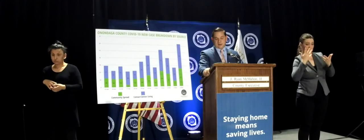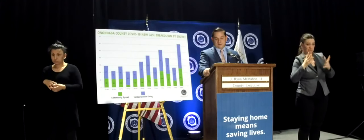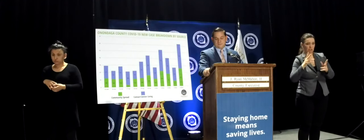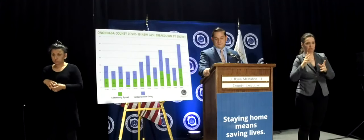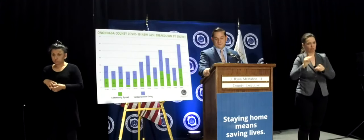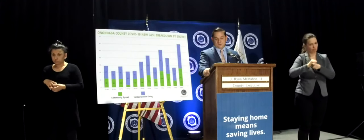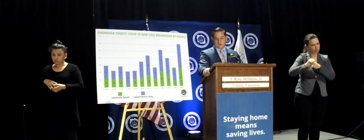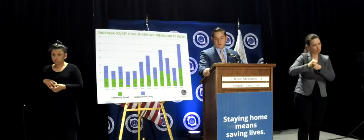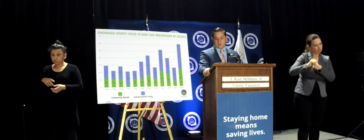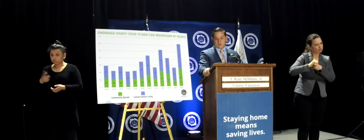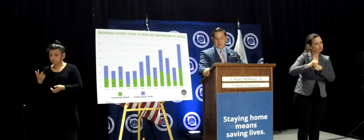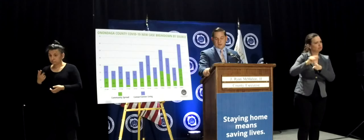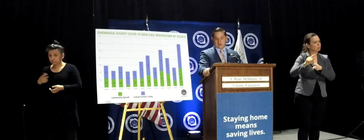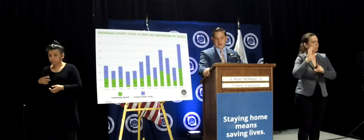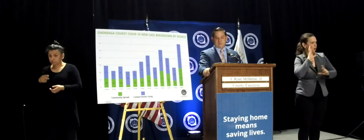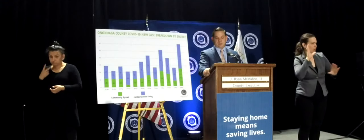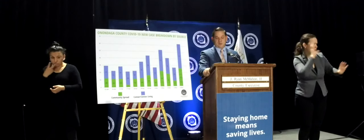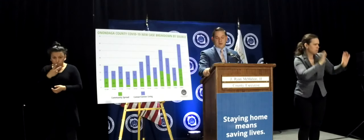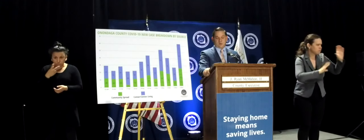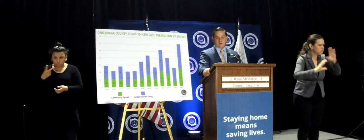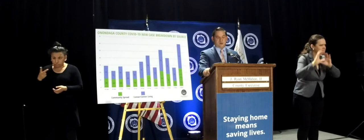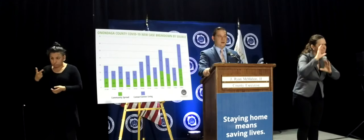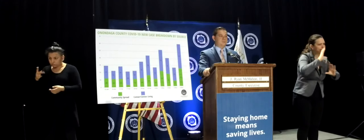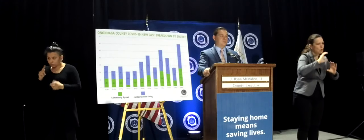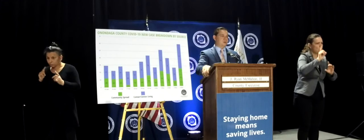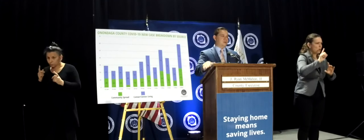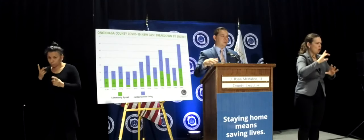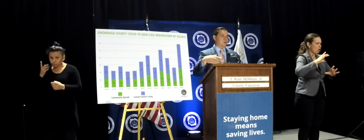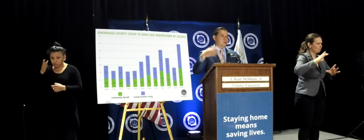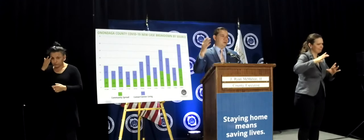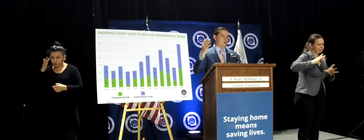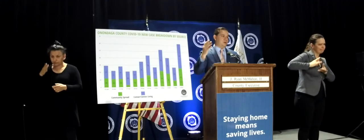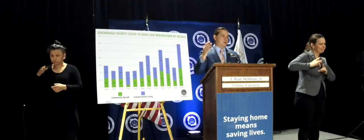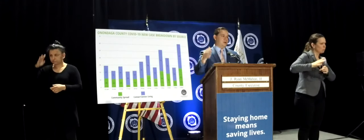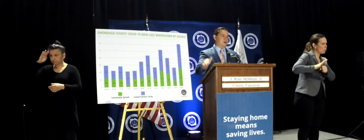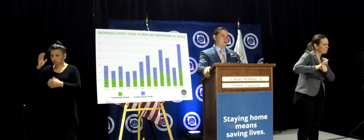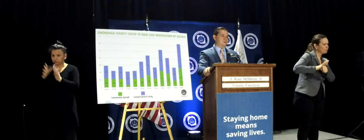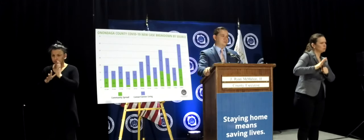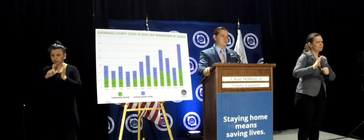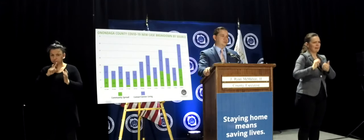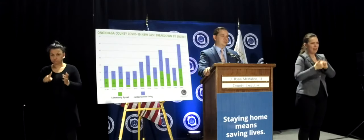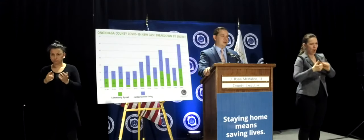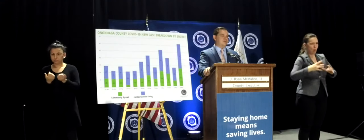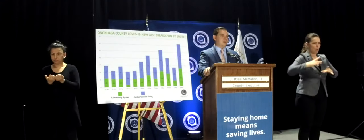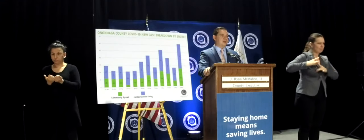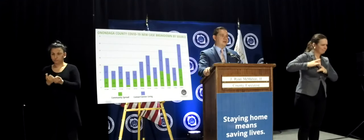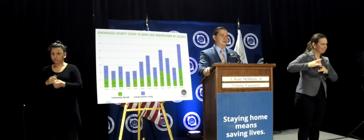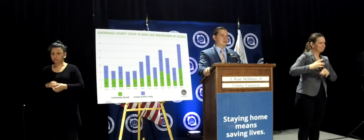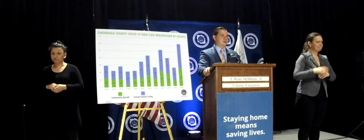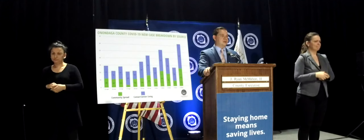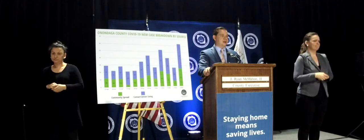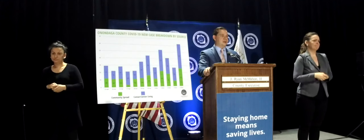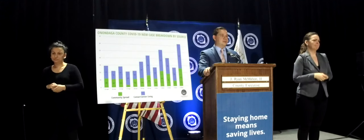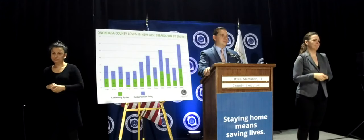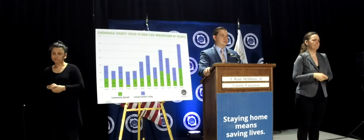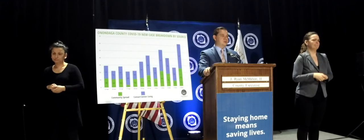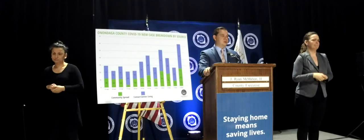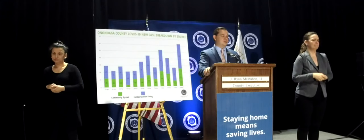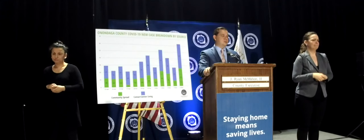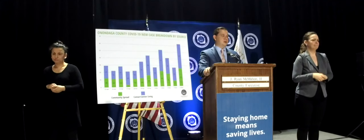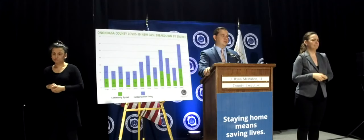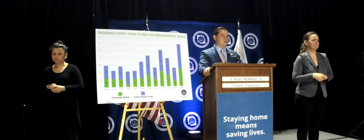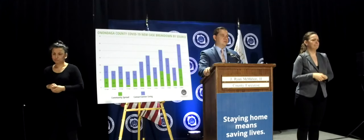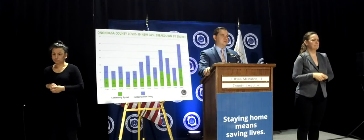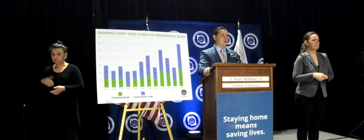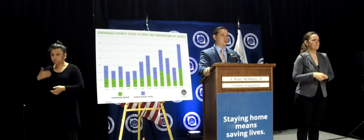if your 8% holds up throughout the whole year, you're going to have a lot of cases. You're